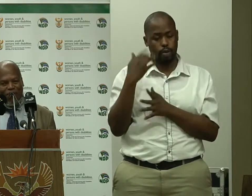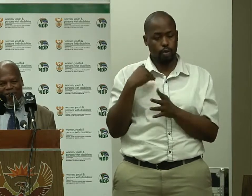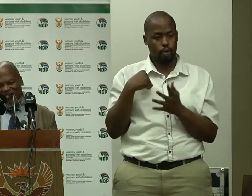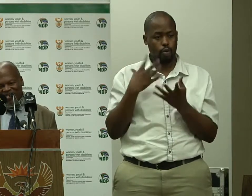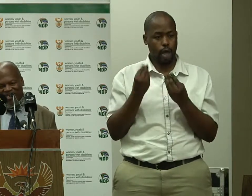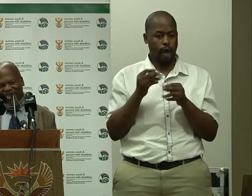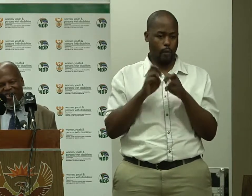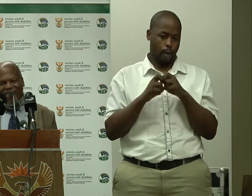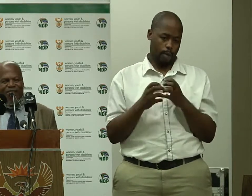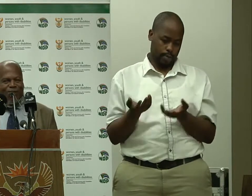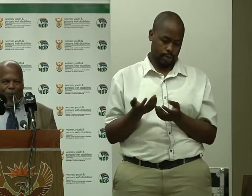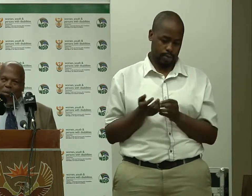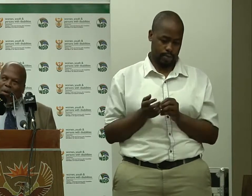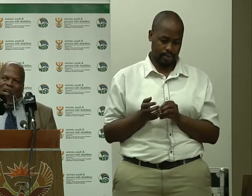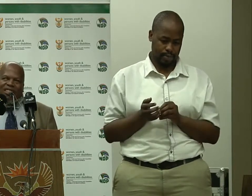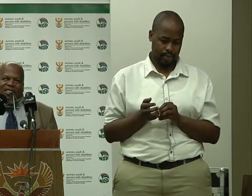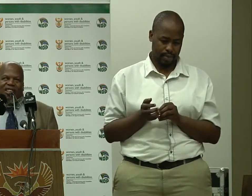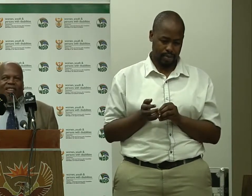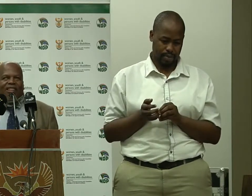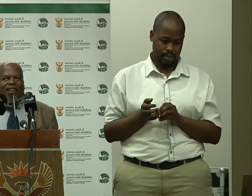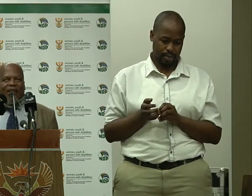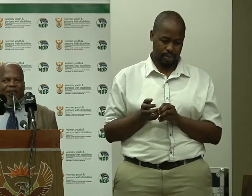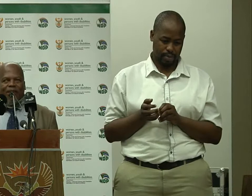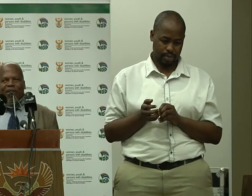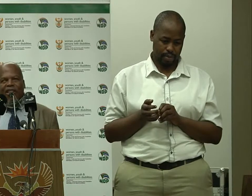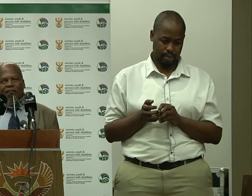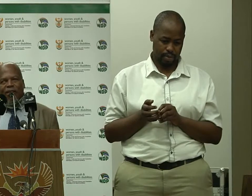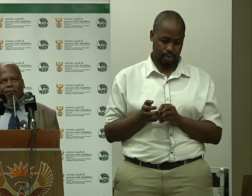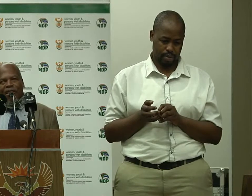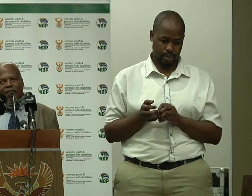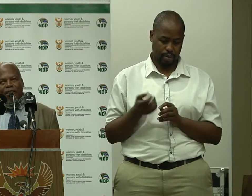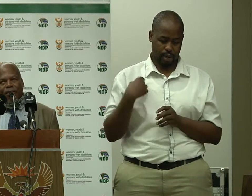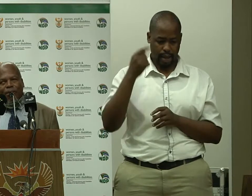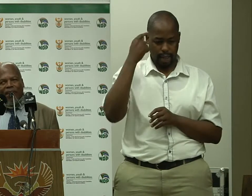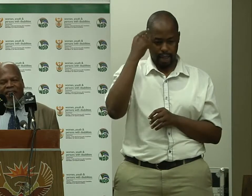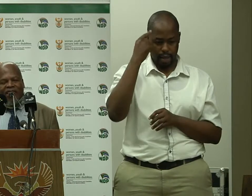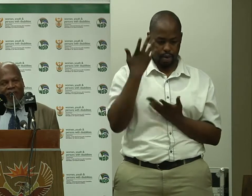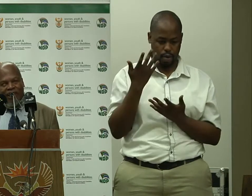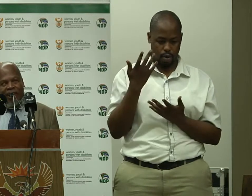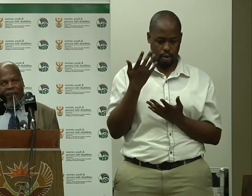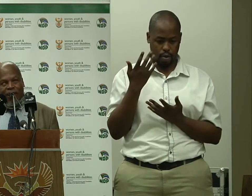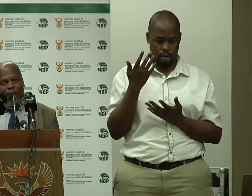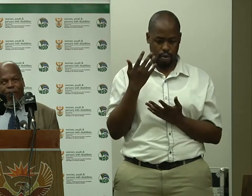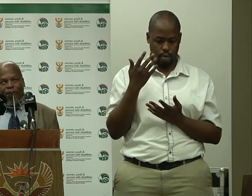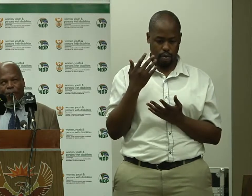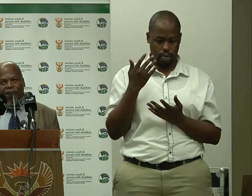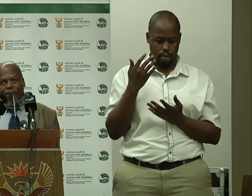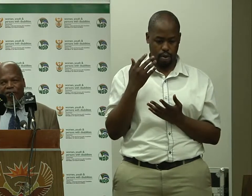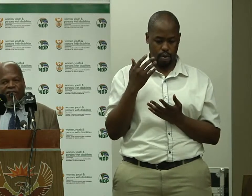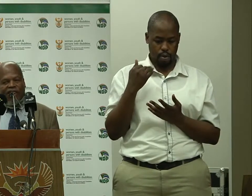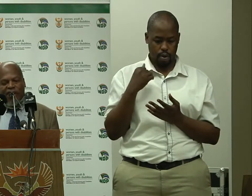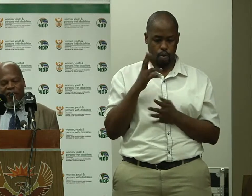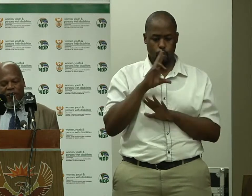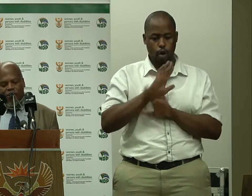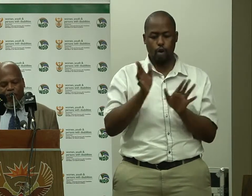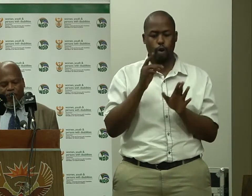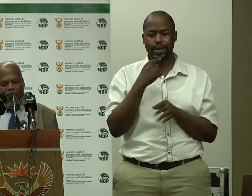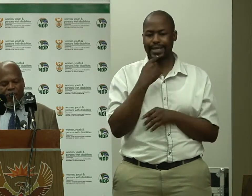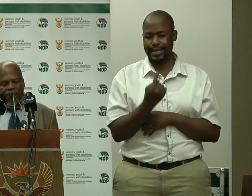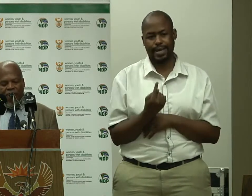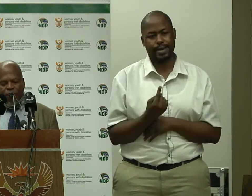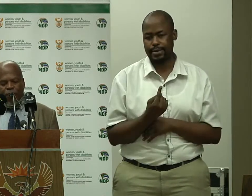we are in trouble. So, but I think we are getting there. Look, we're not